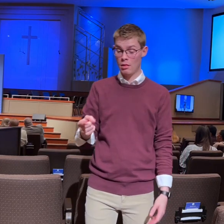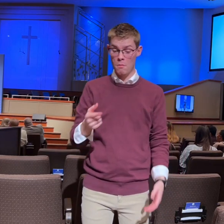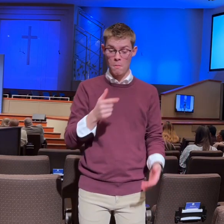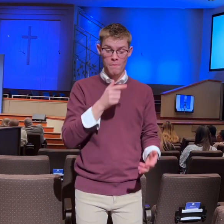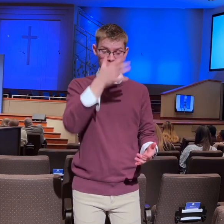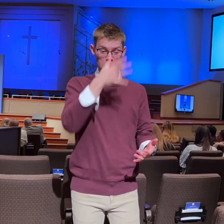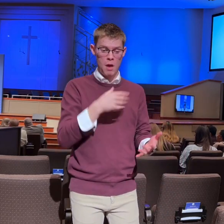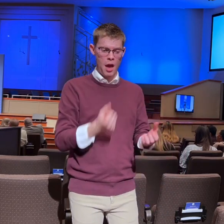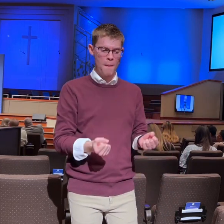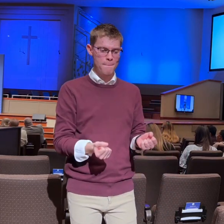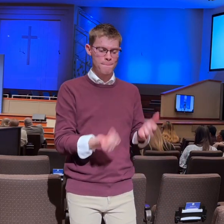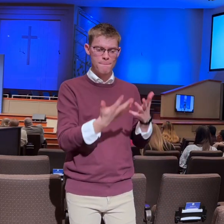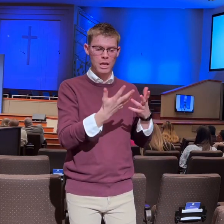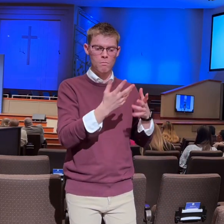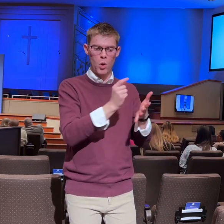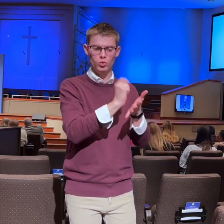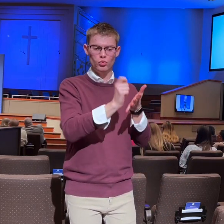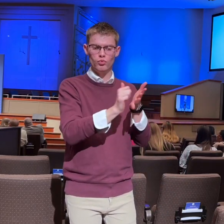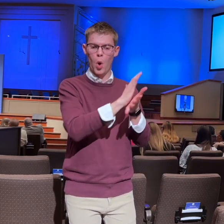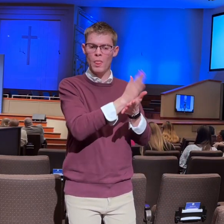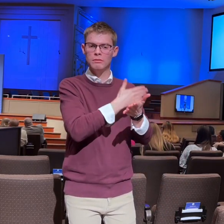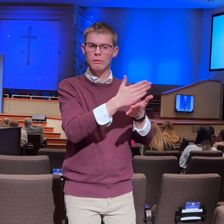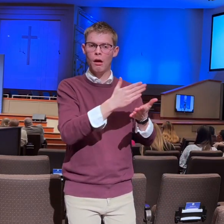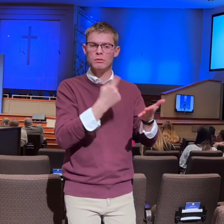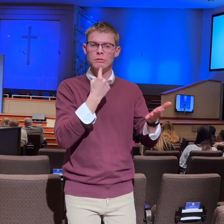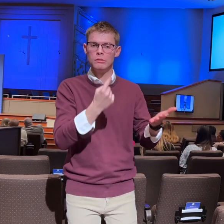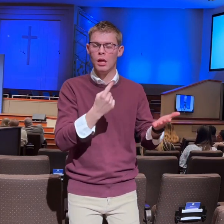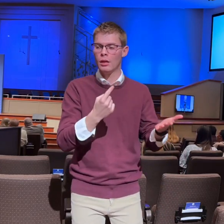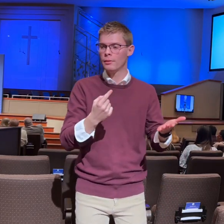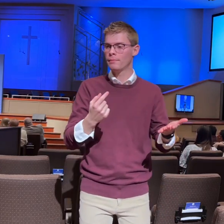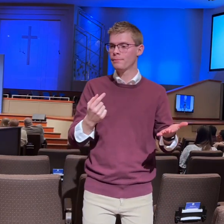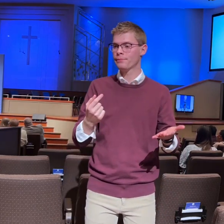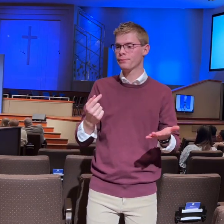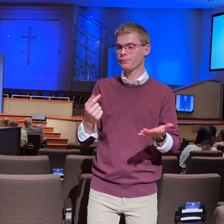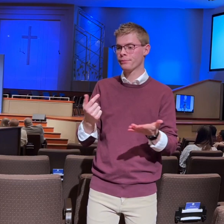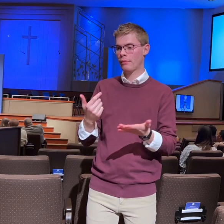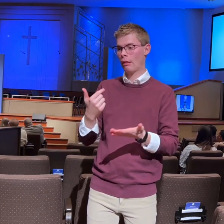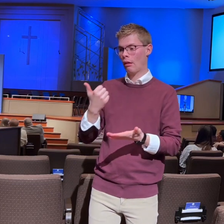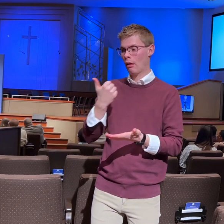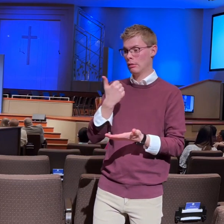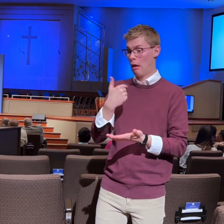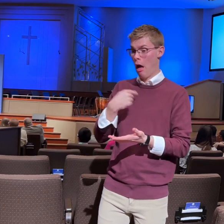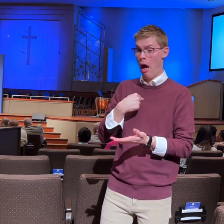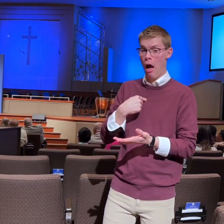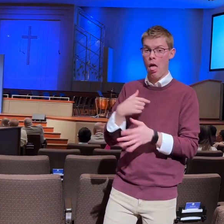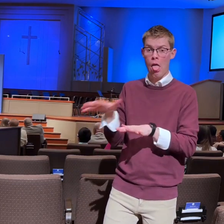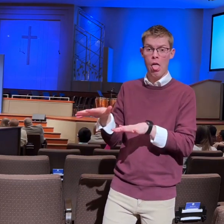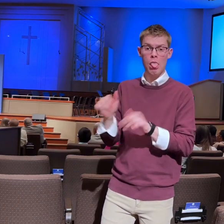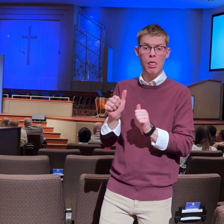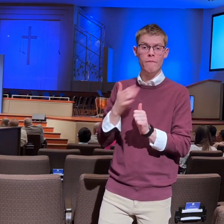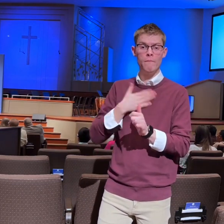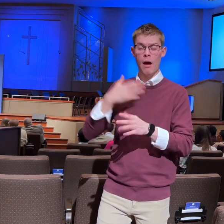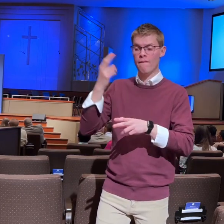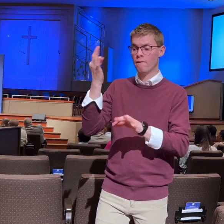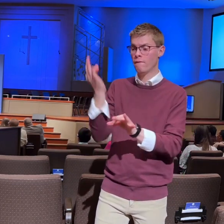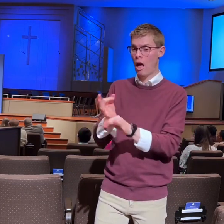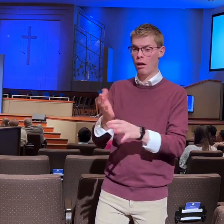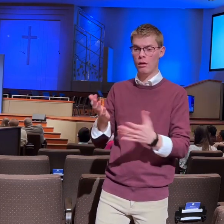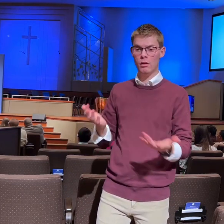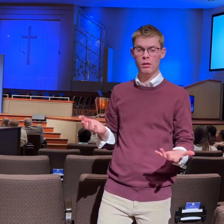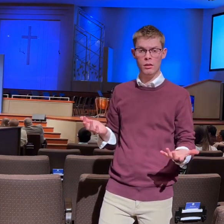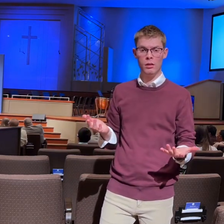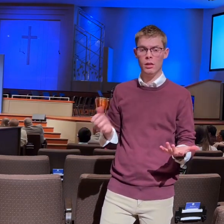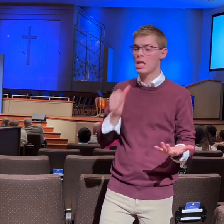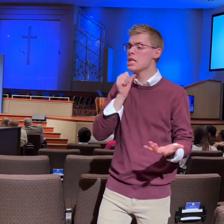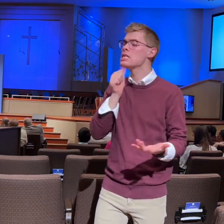name, said, and I quote, I am leaving my faith He put it out on Twitter. He didn't just